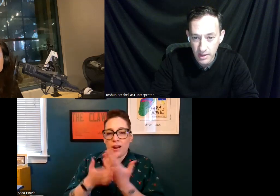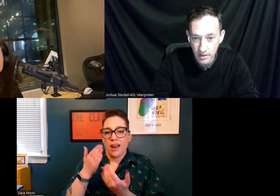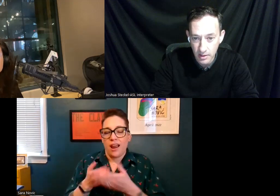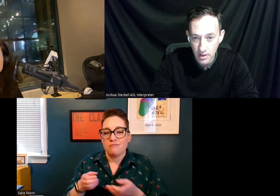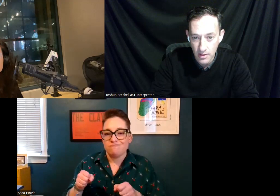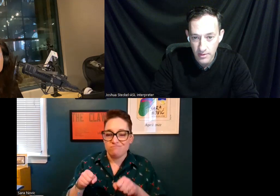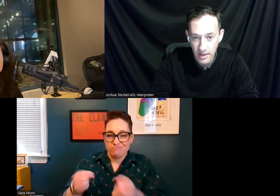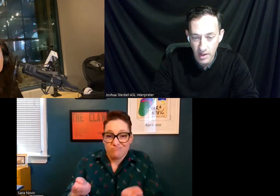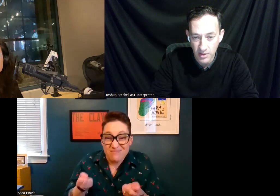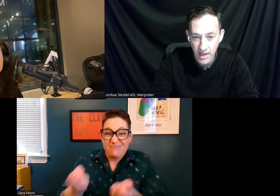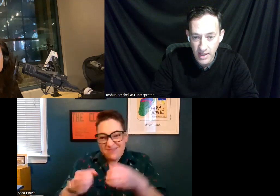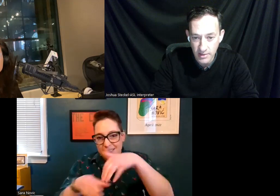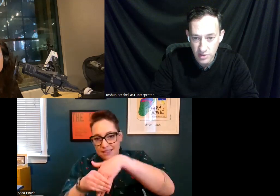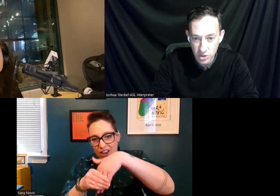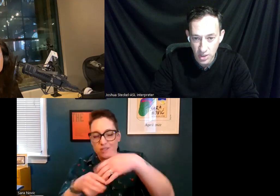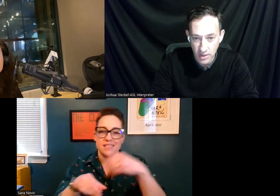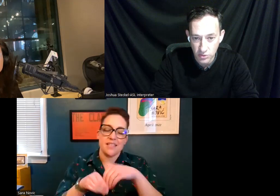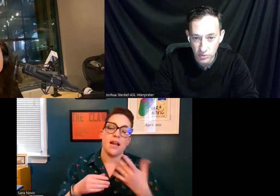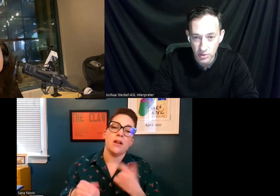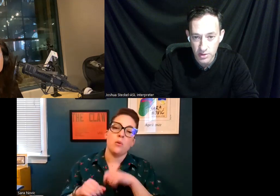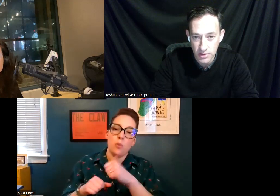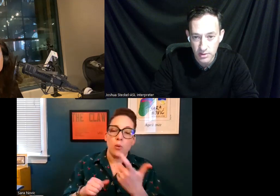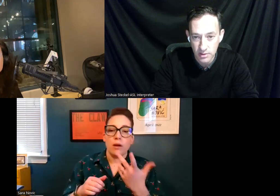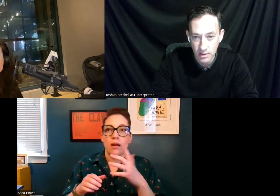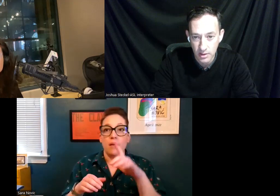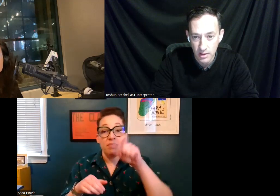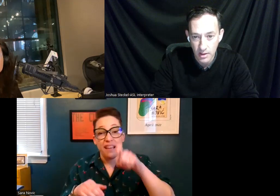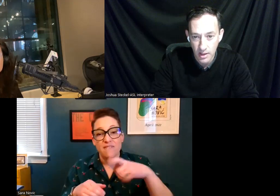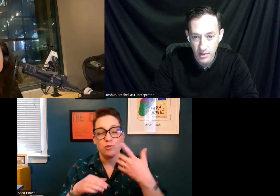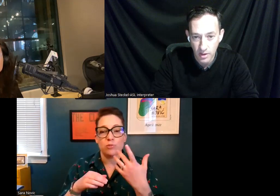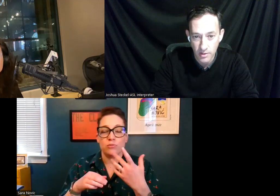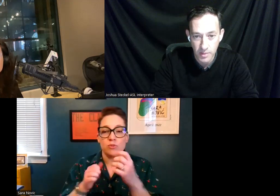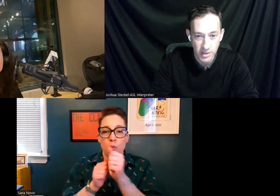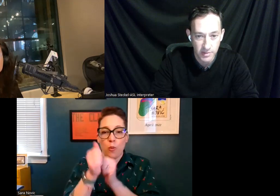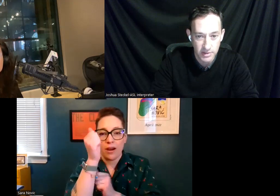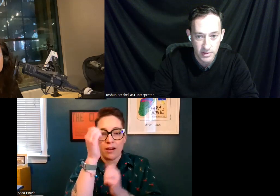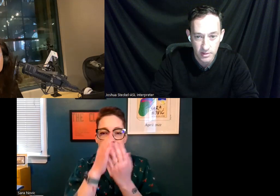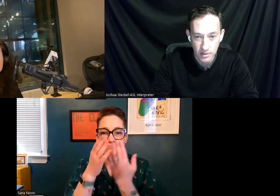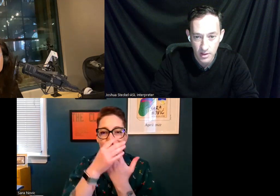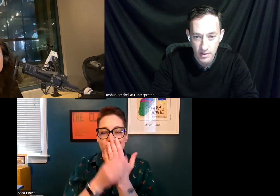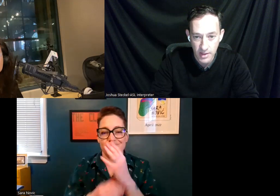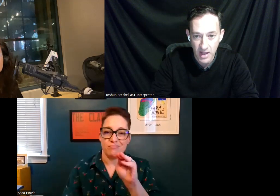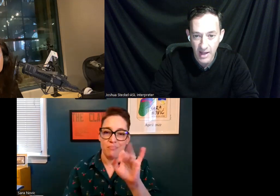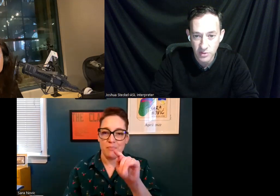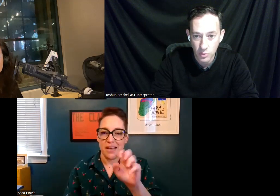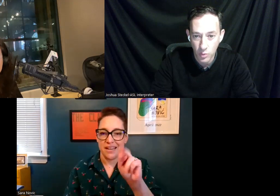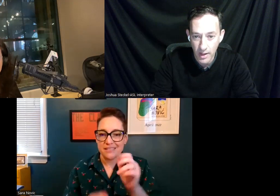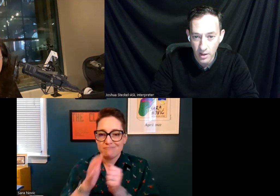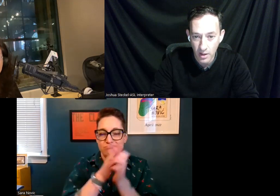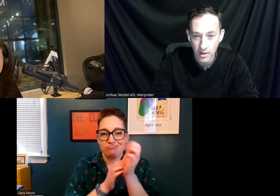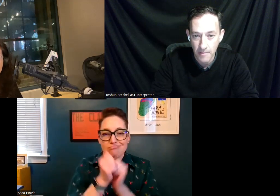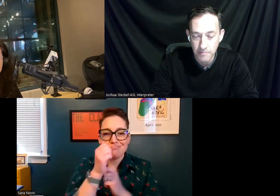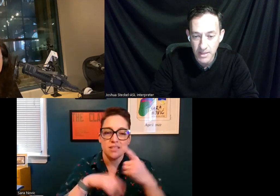hit, they had their hands shut in drawers, and there were other punishments. They would have to